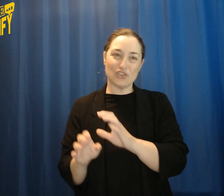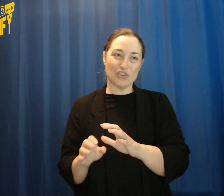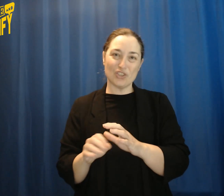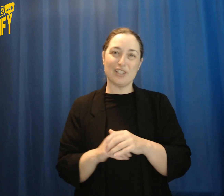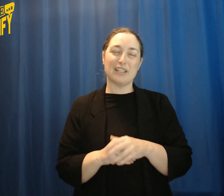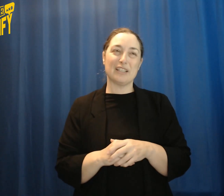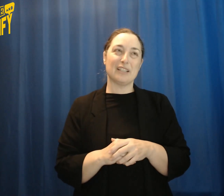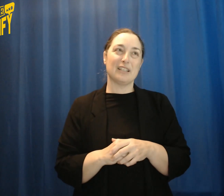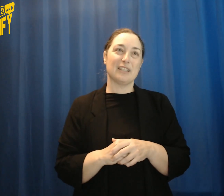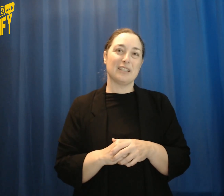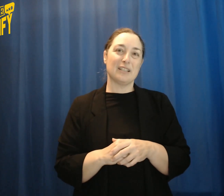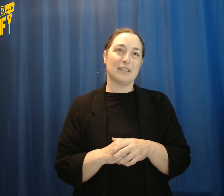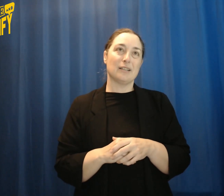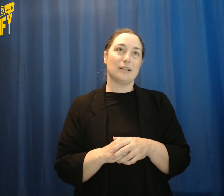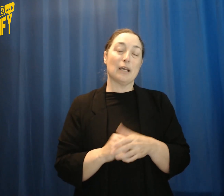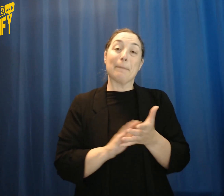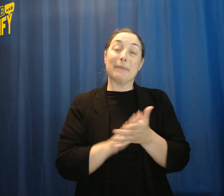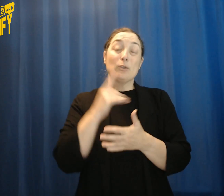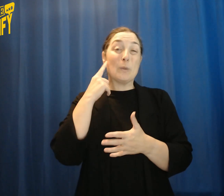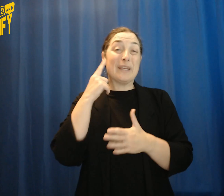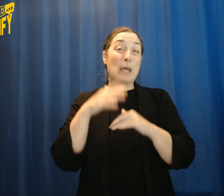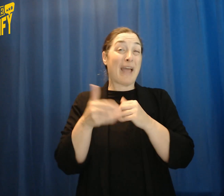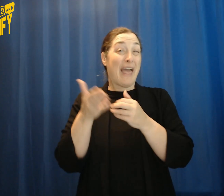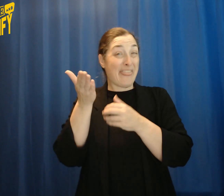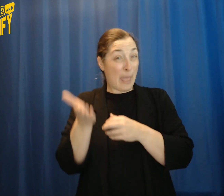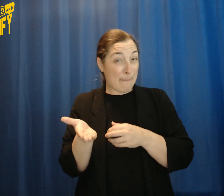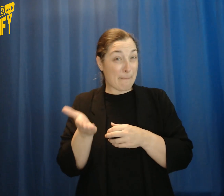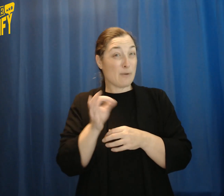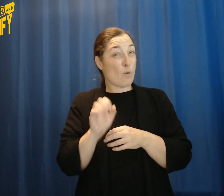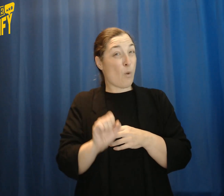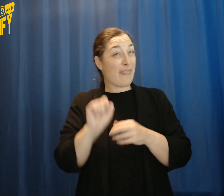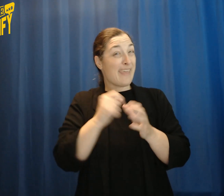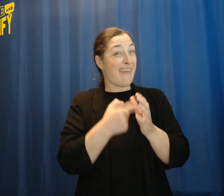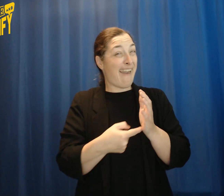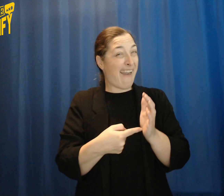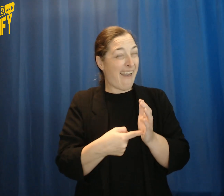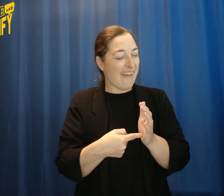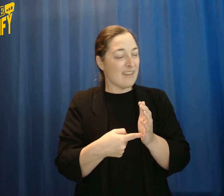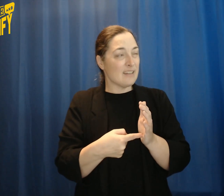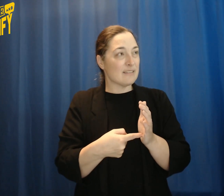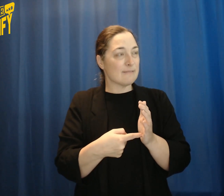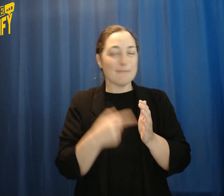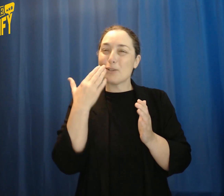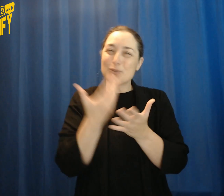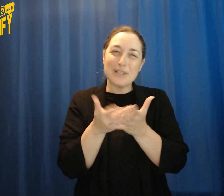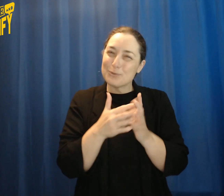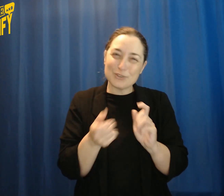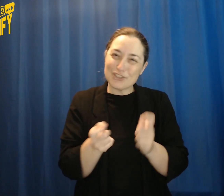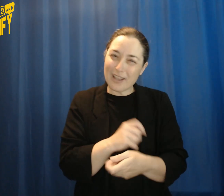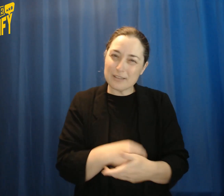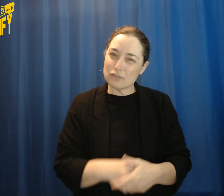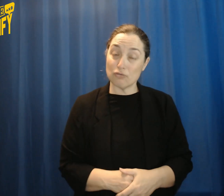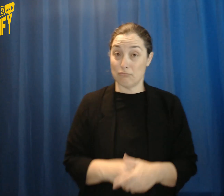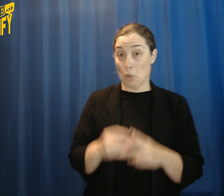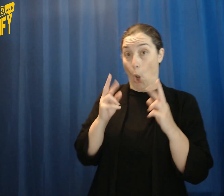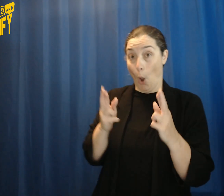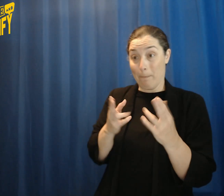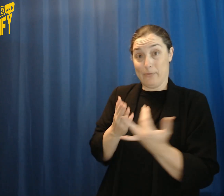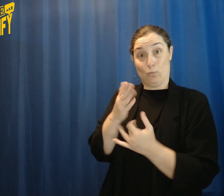their art. And I don't know how to change that. Hopefully through things like this podcast.